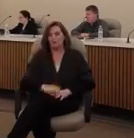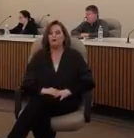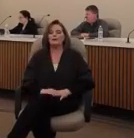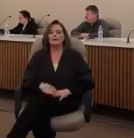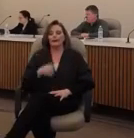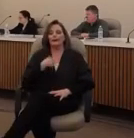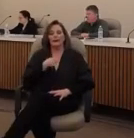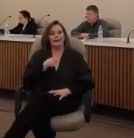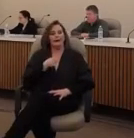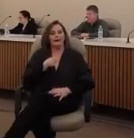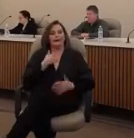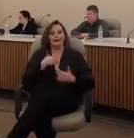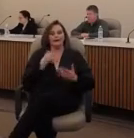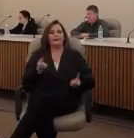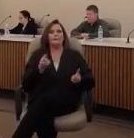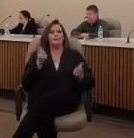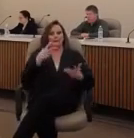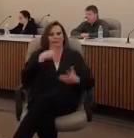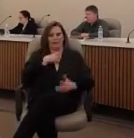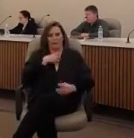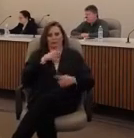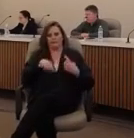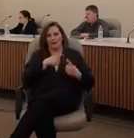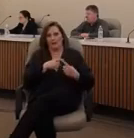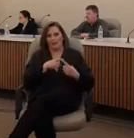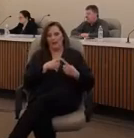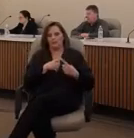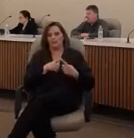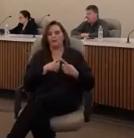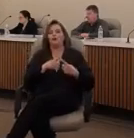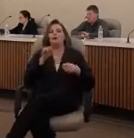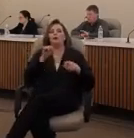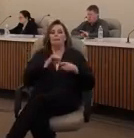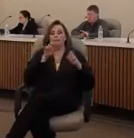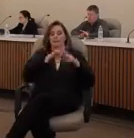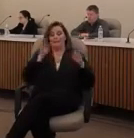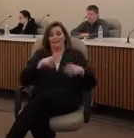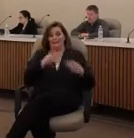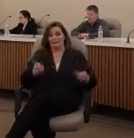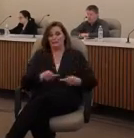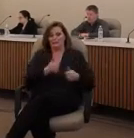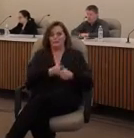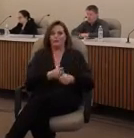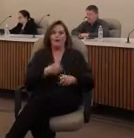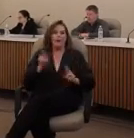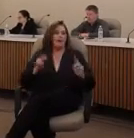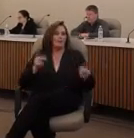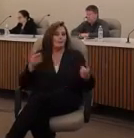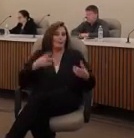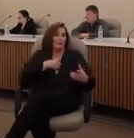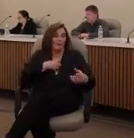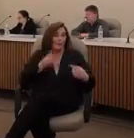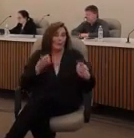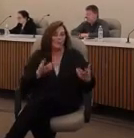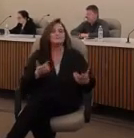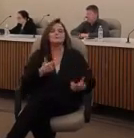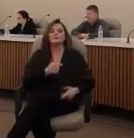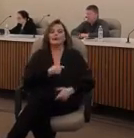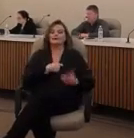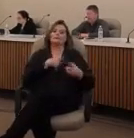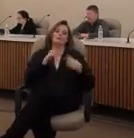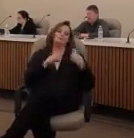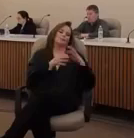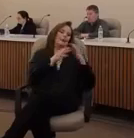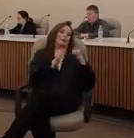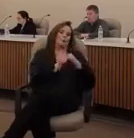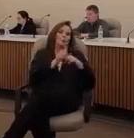about the station, and it's always the same thing. It's about the cars. Someone claimed, whether it's true or not, that they certainly believe it, that